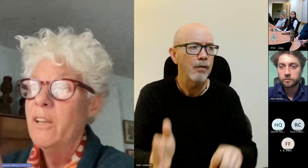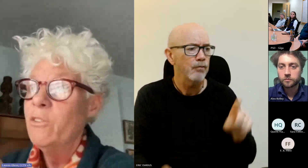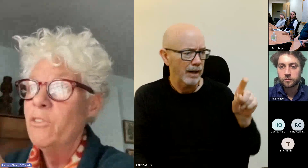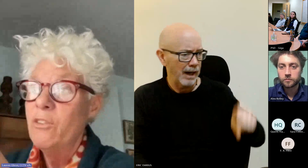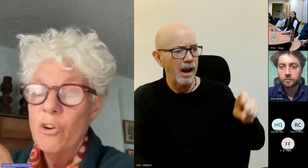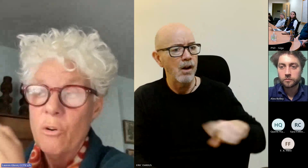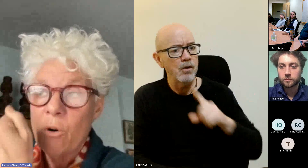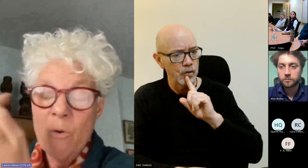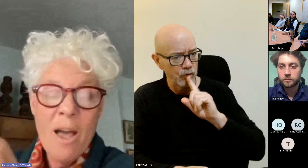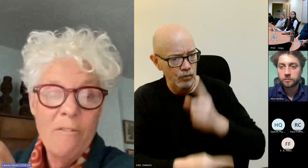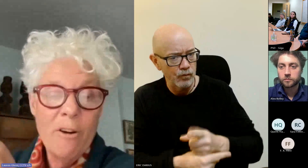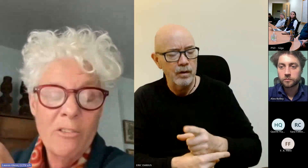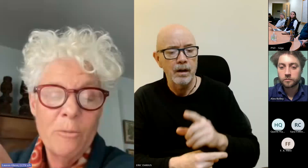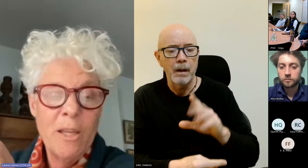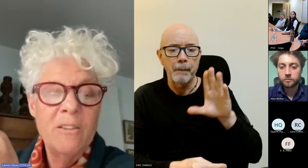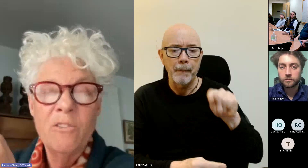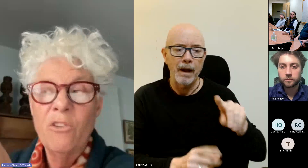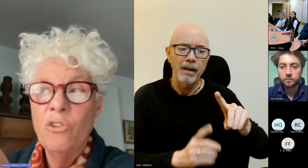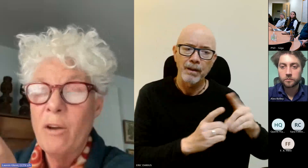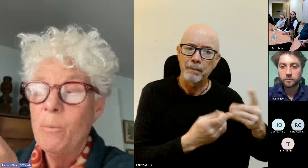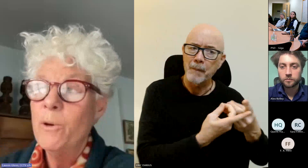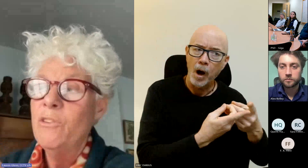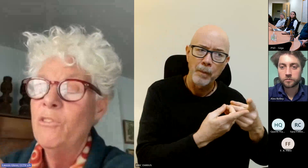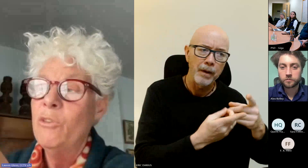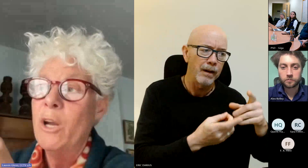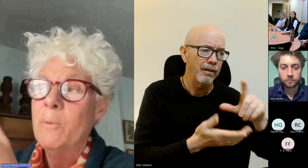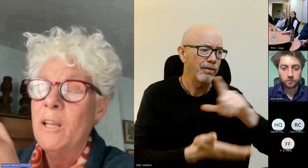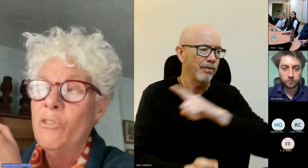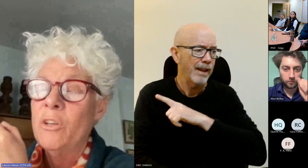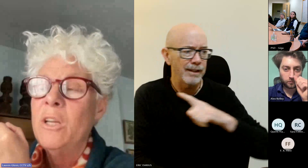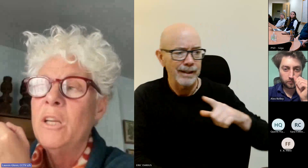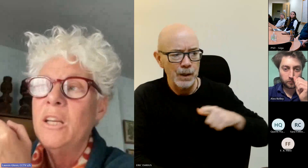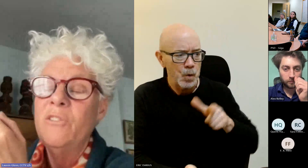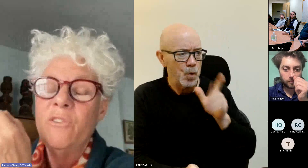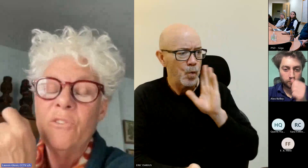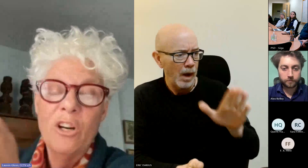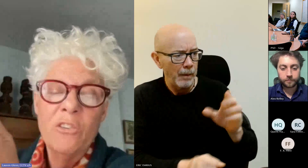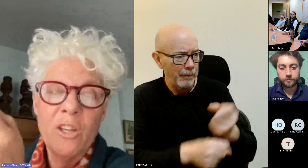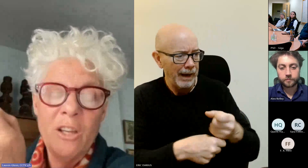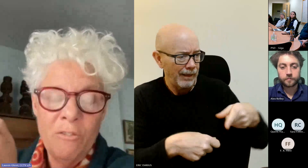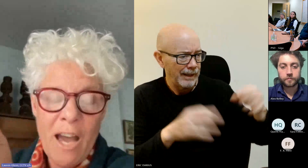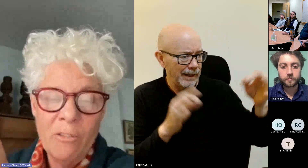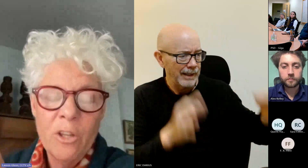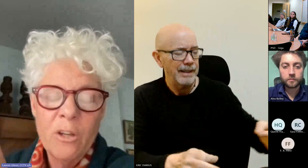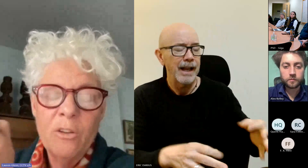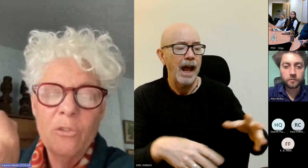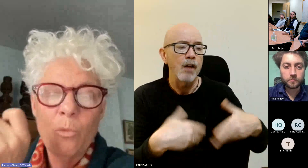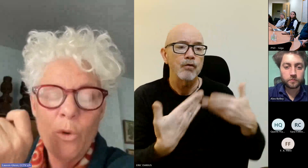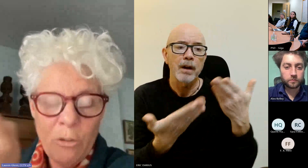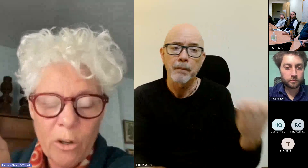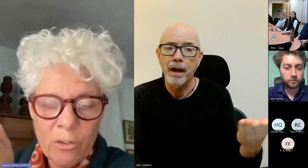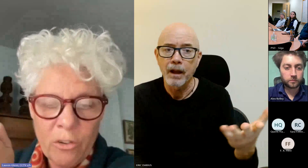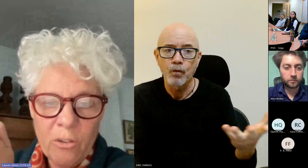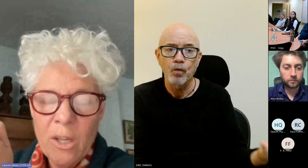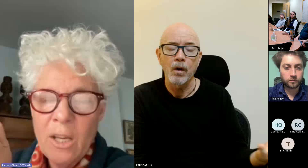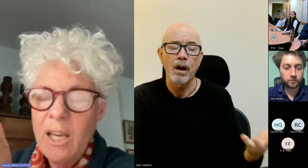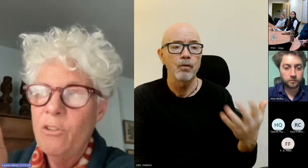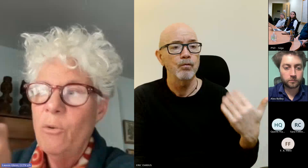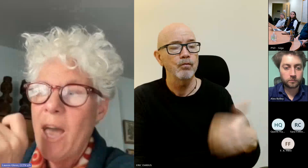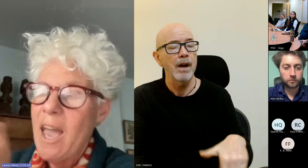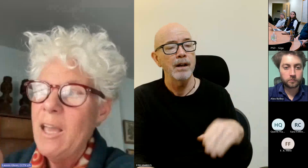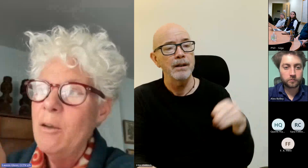or the legislature or whoever has to make the decision, I would put this in the recommendation, needs to seriously invest some